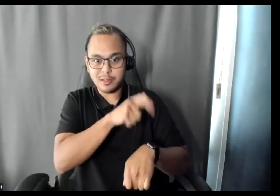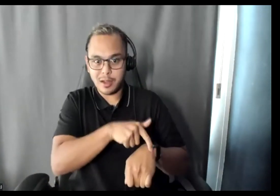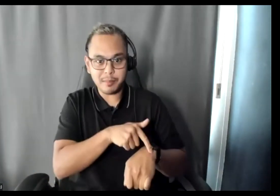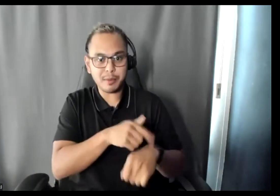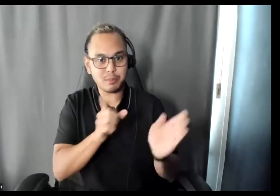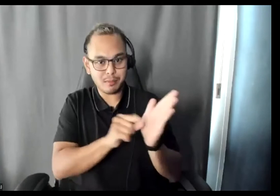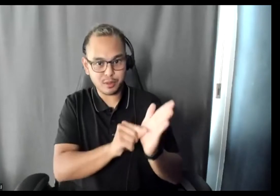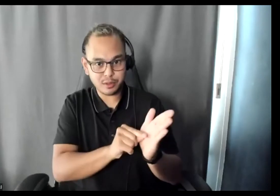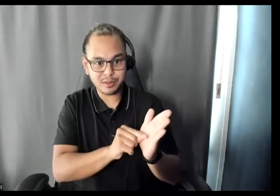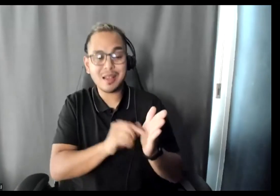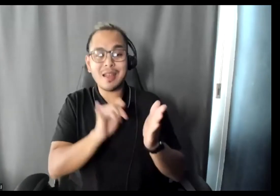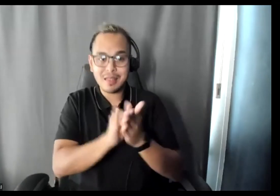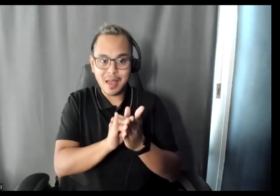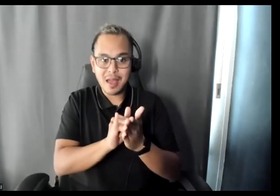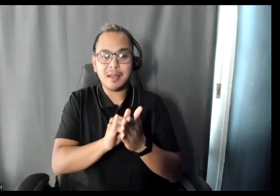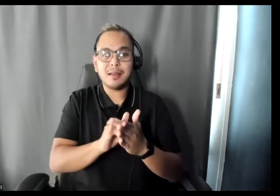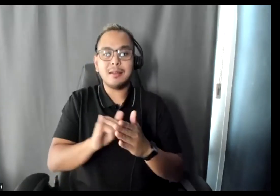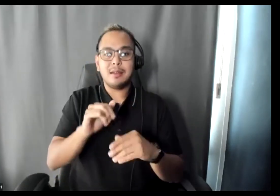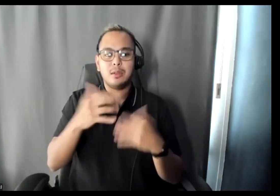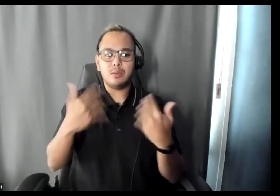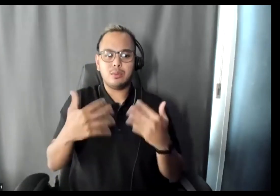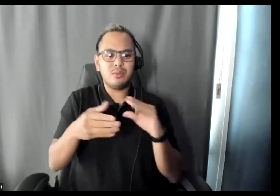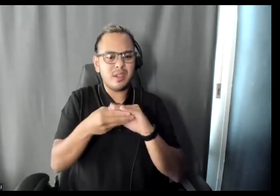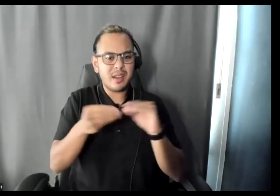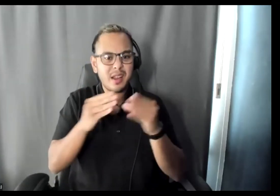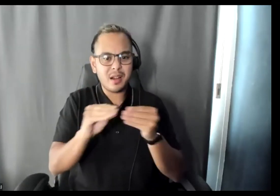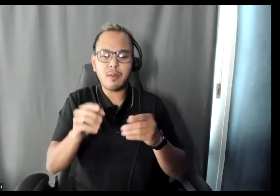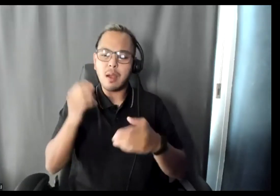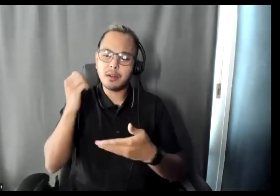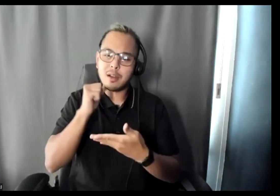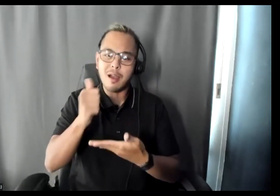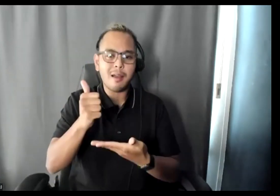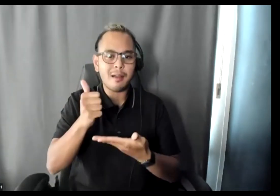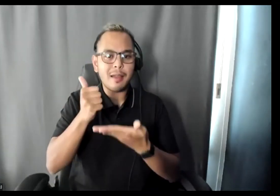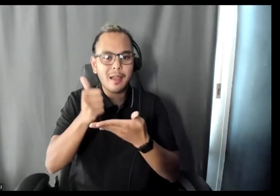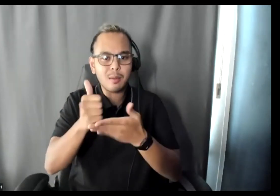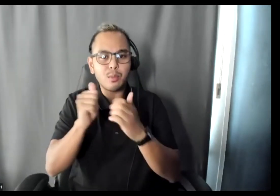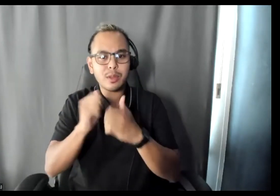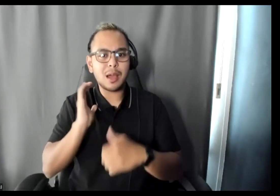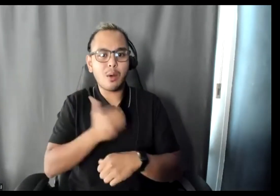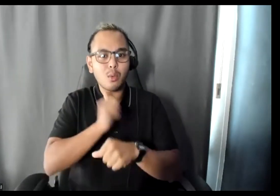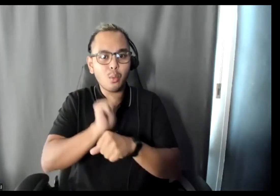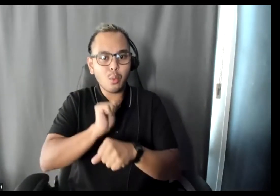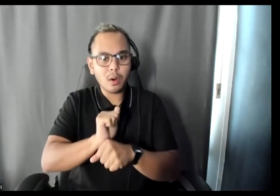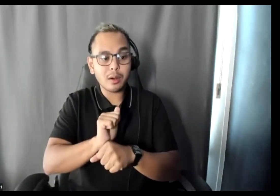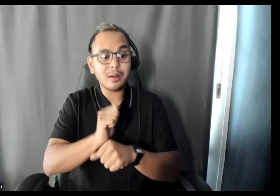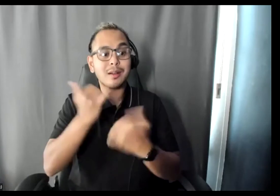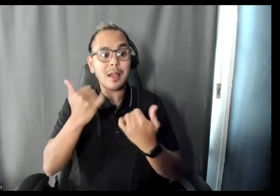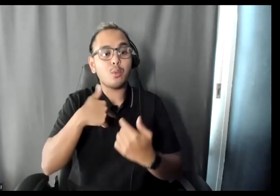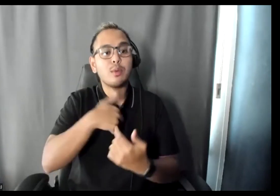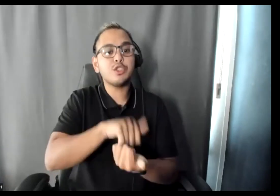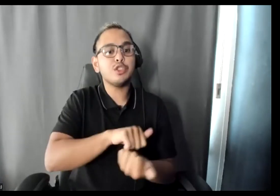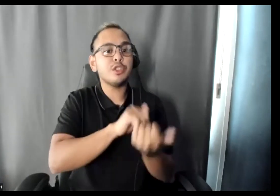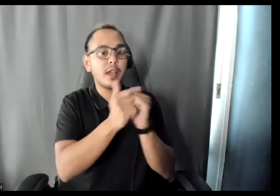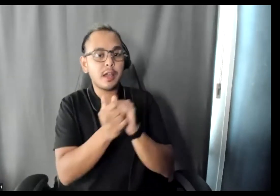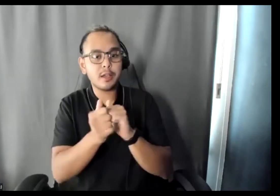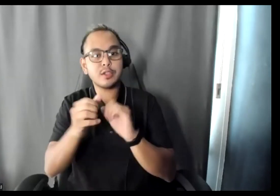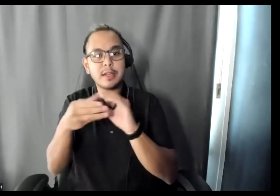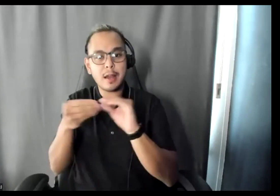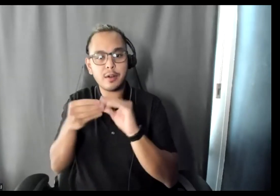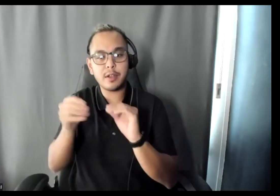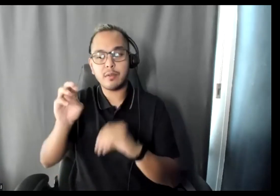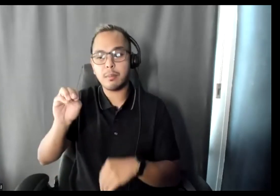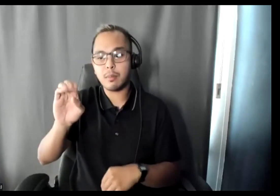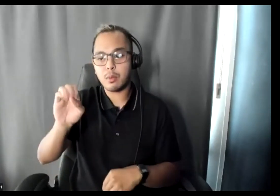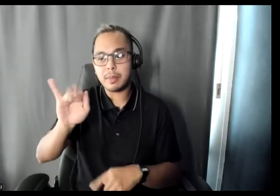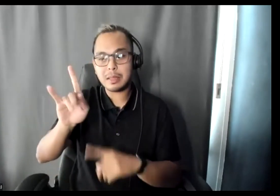was killing our ability to get people to connect to our work. We talked about the narrative of mobility, this idea that if you can't afford